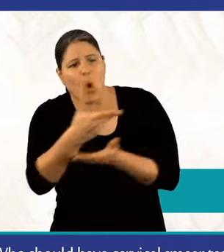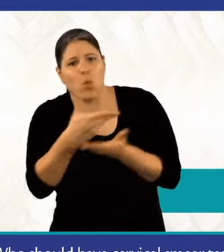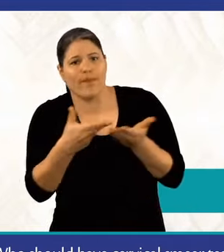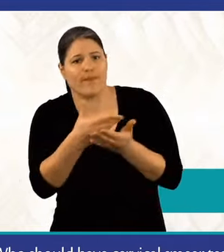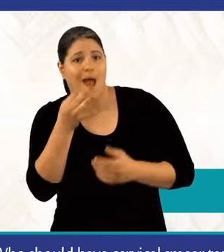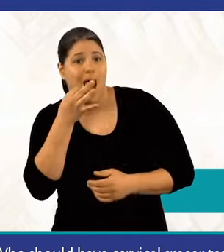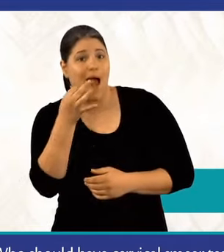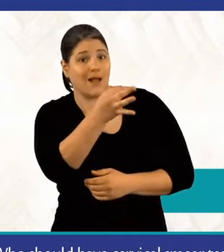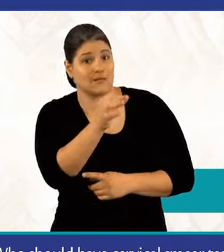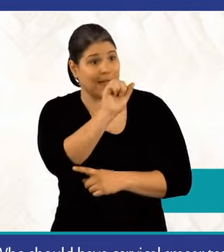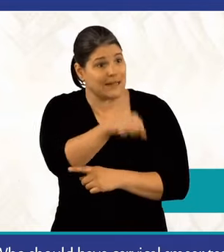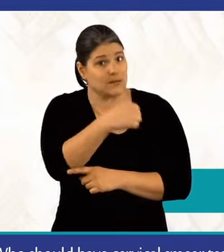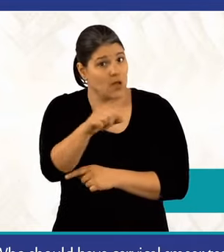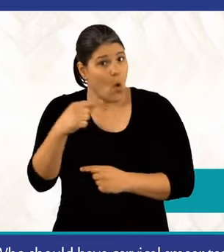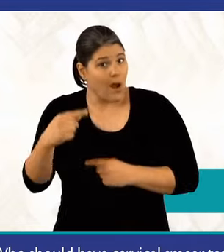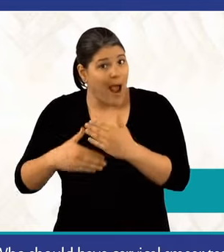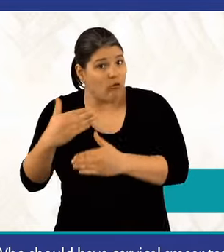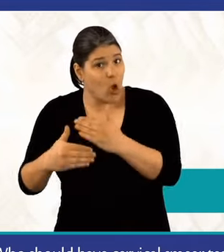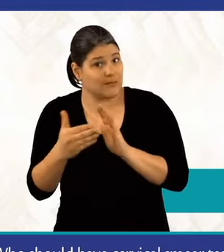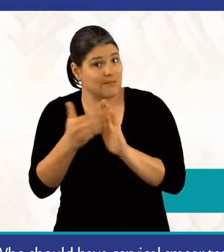have cervical smear tests.